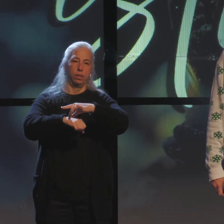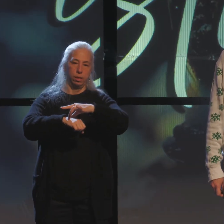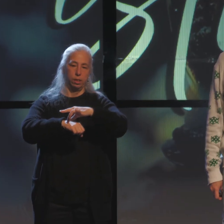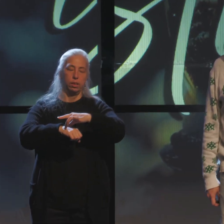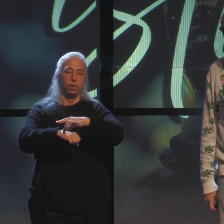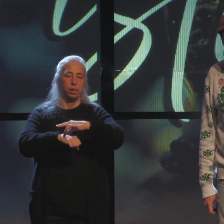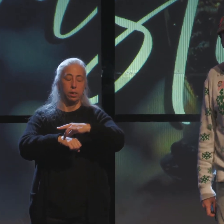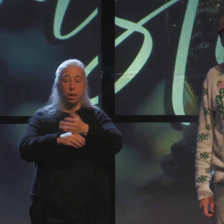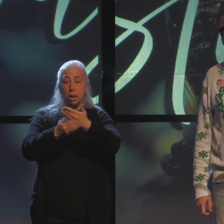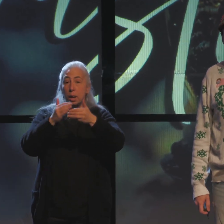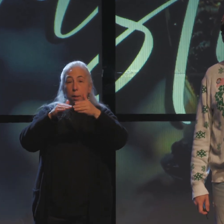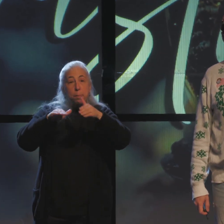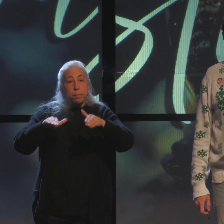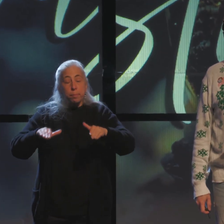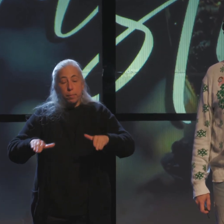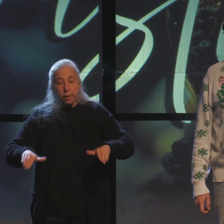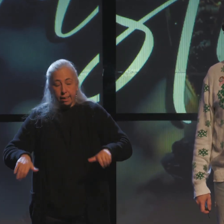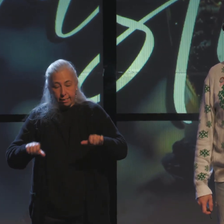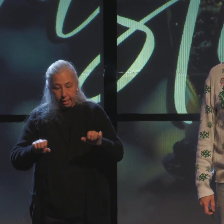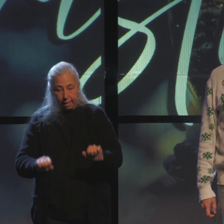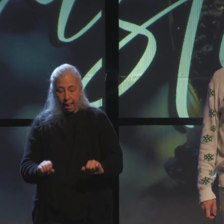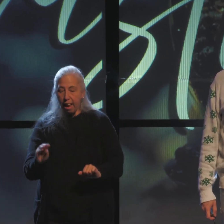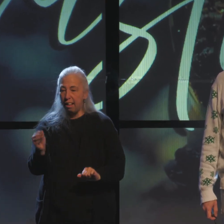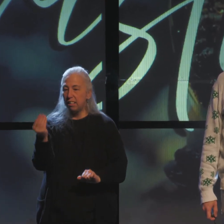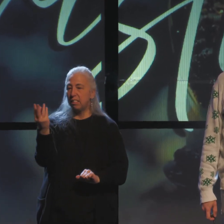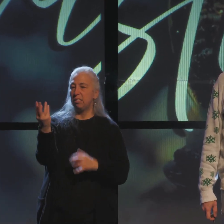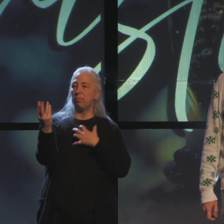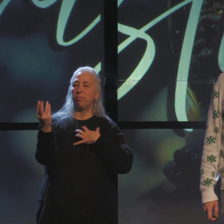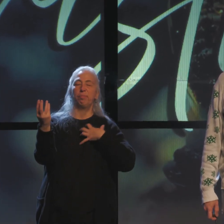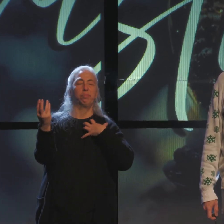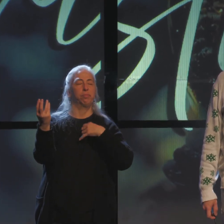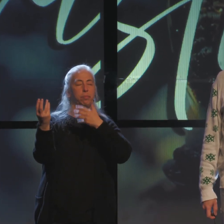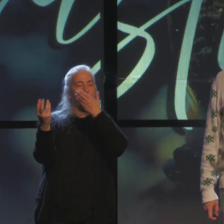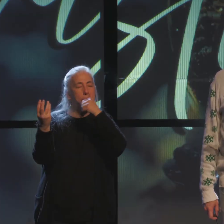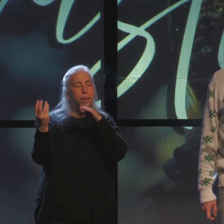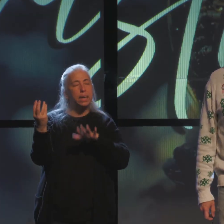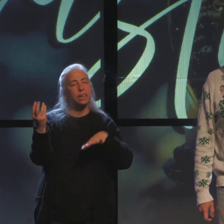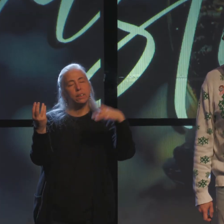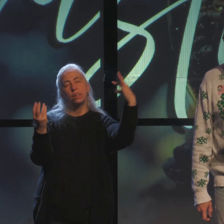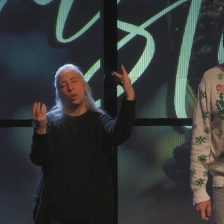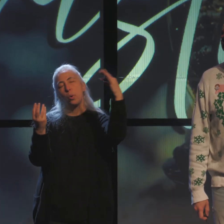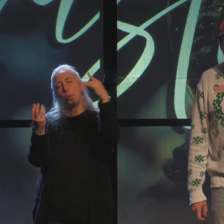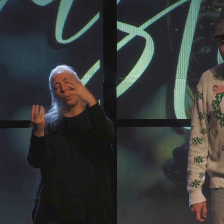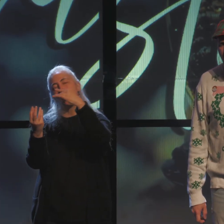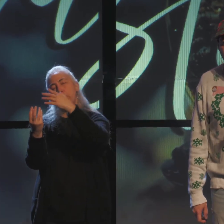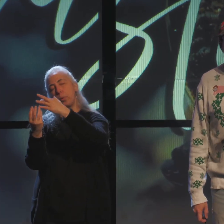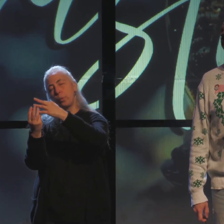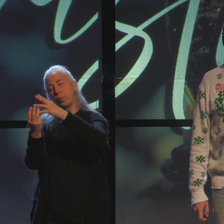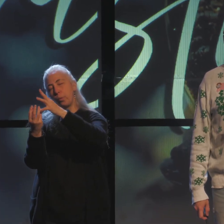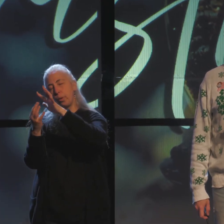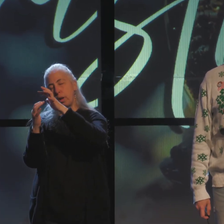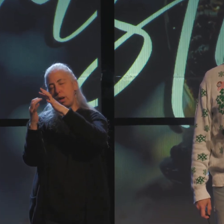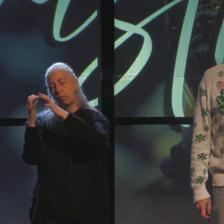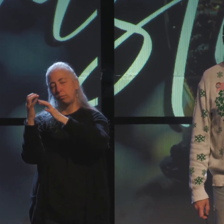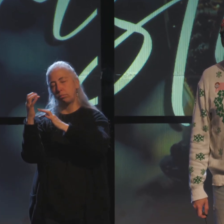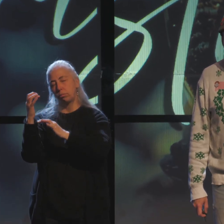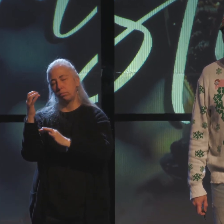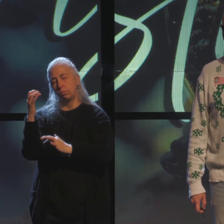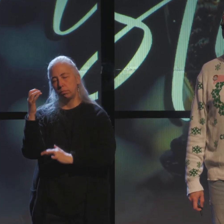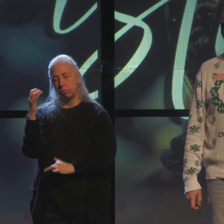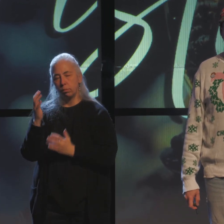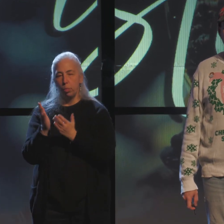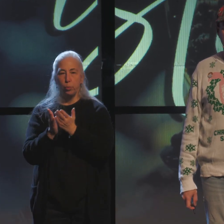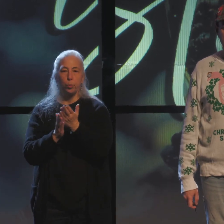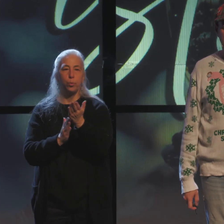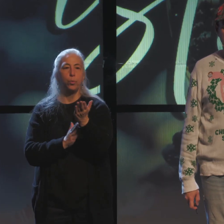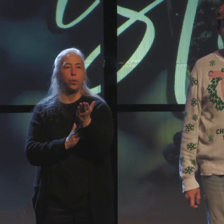The peace can enter into that space, that unwritten story, that unwritten